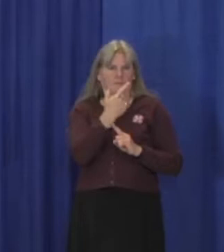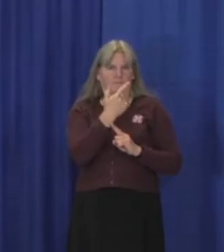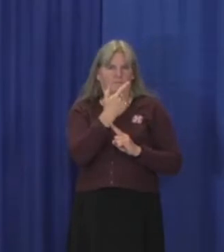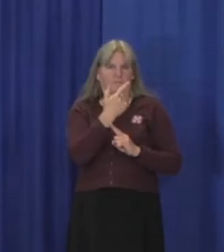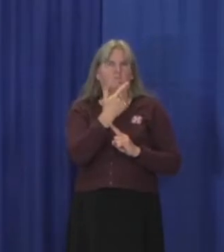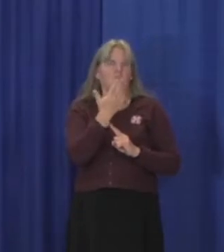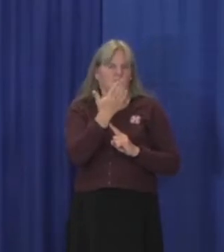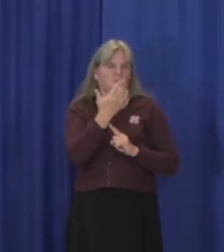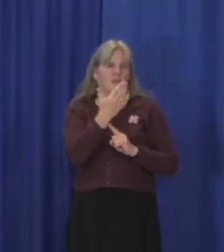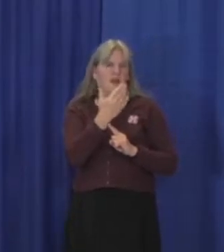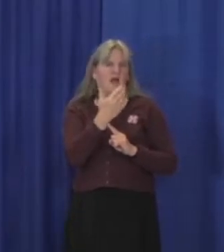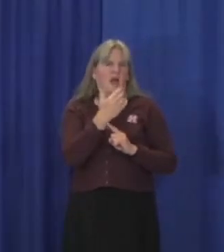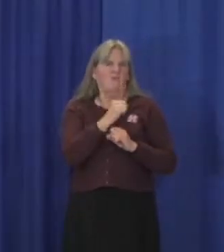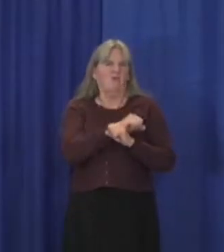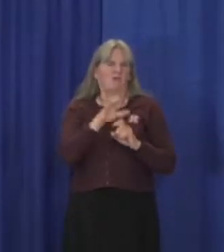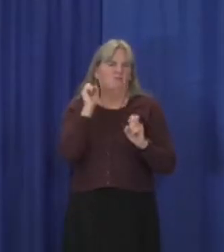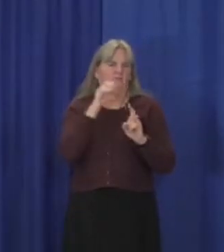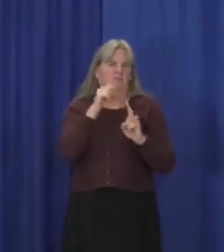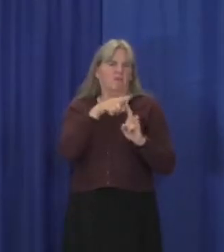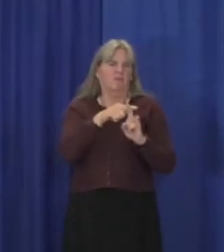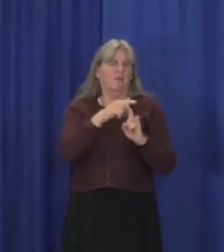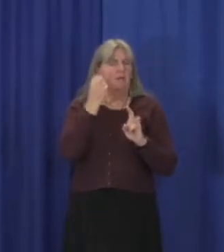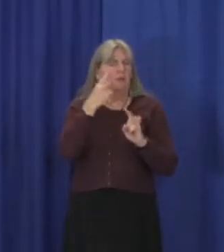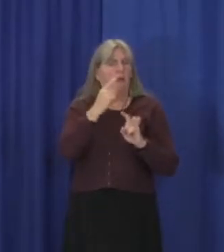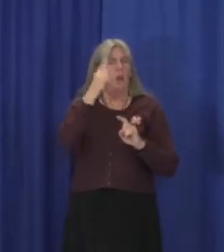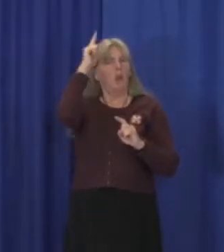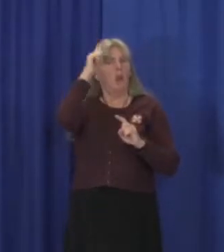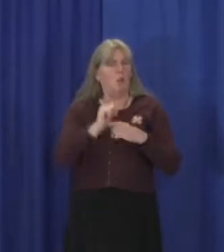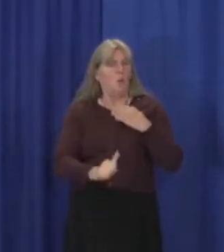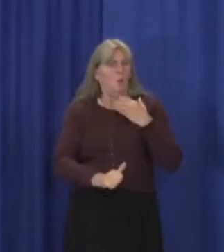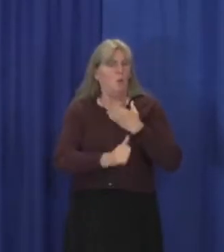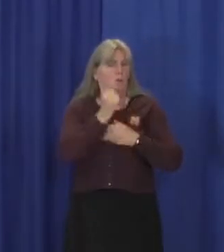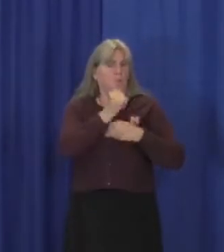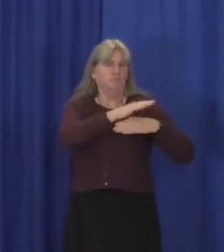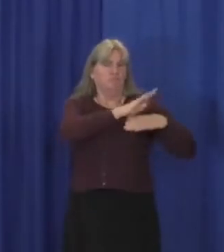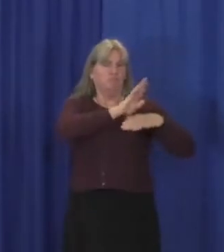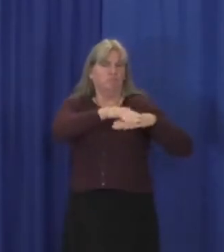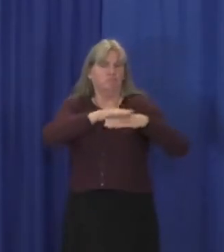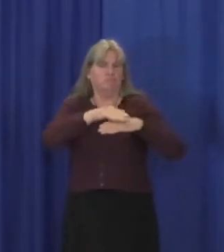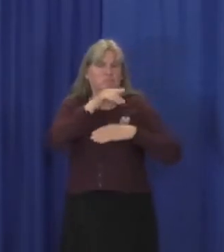21st. This is a low-risk public notification.